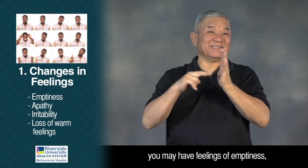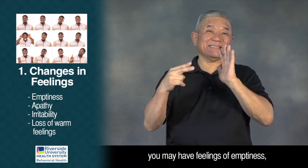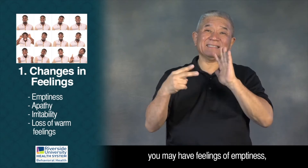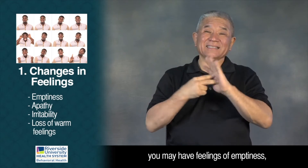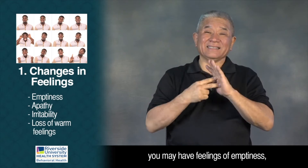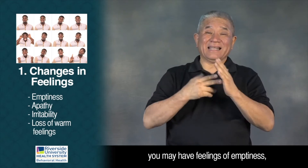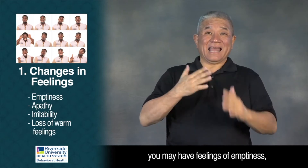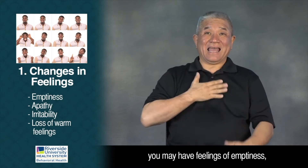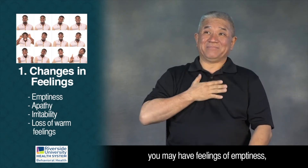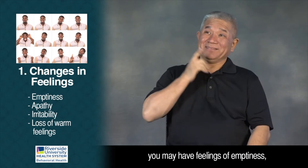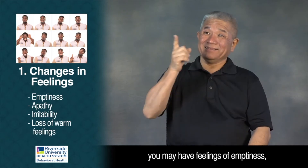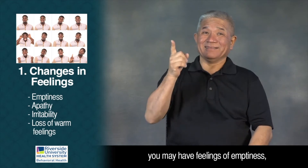You may have feelings of emptiness.